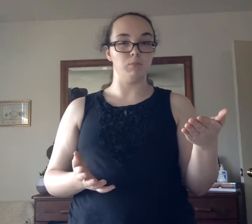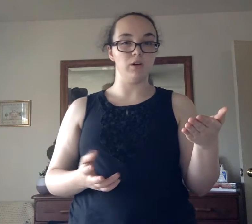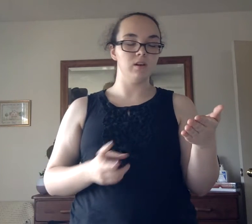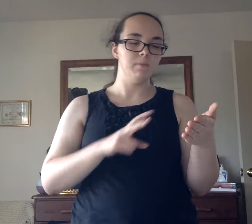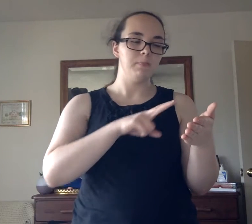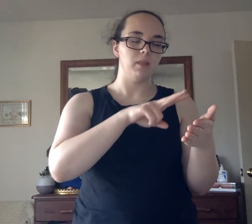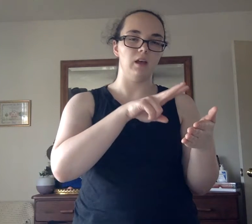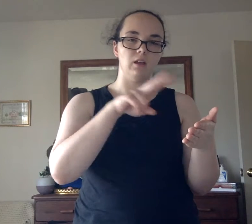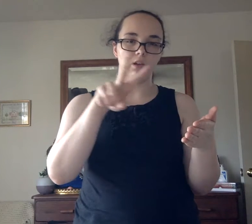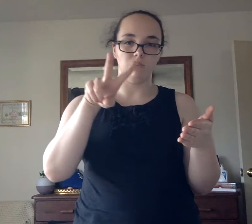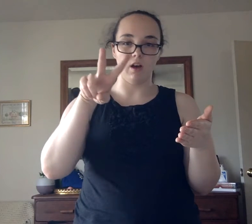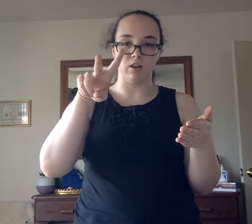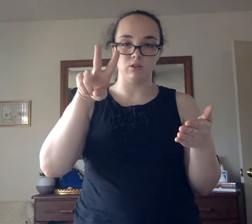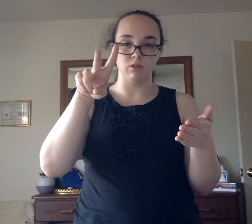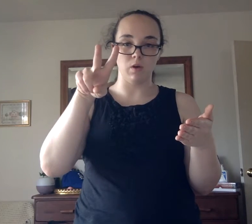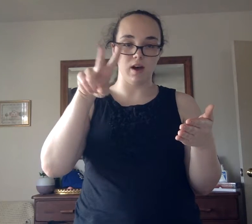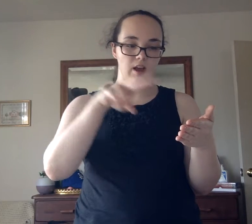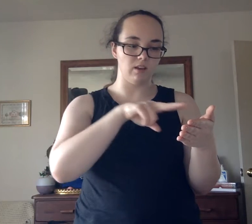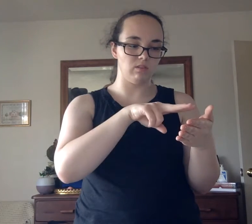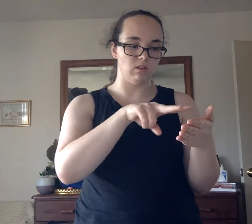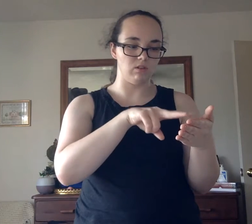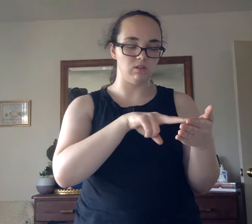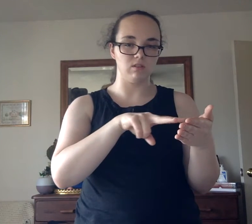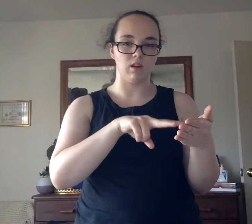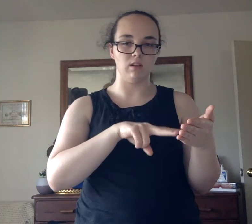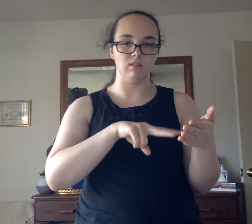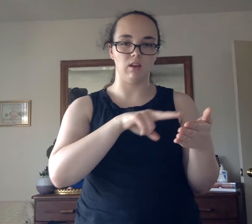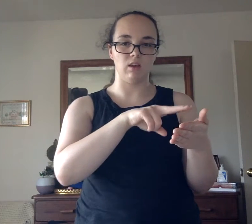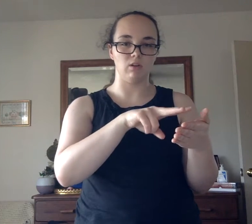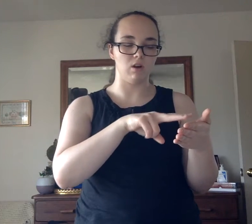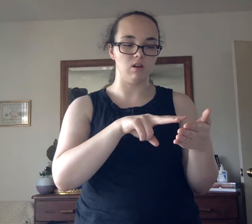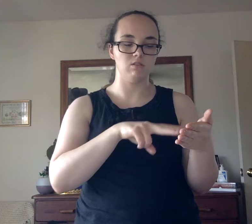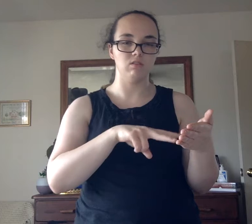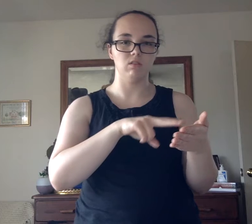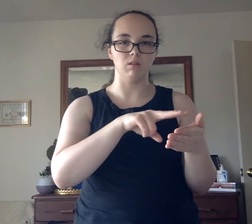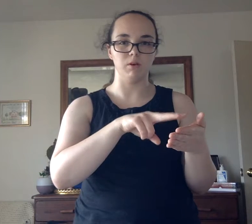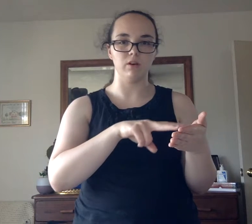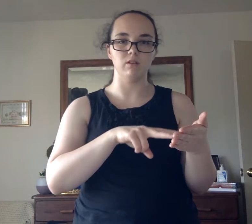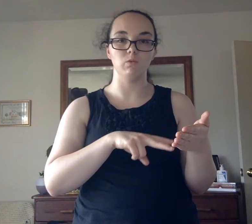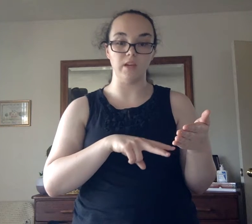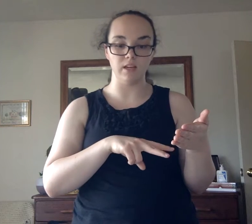book, and you've got your 2 eyes, and you just kind of scan across the book. Read.